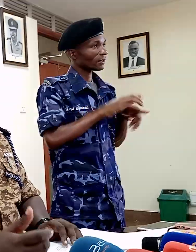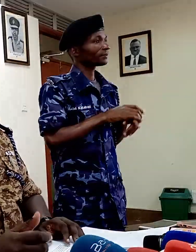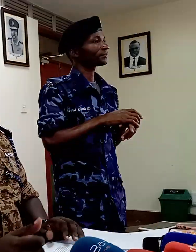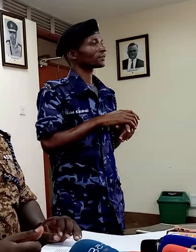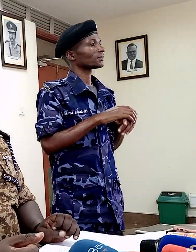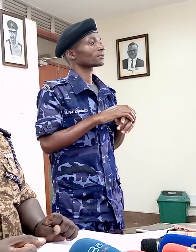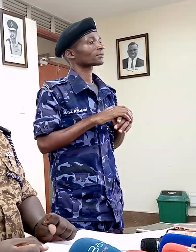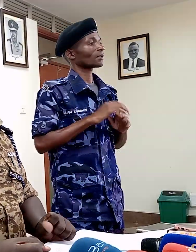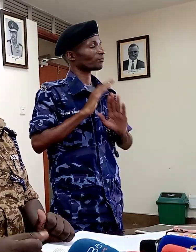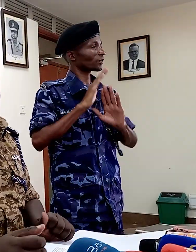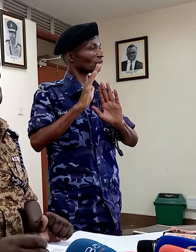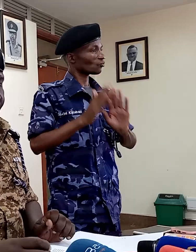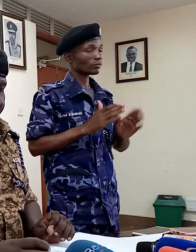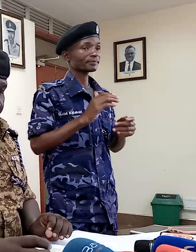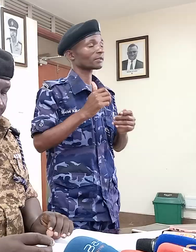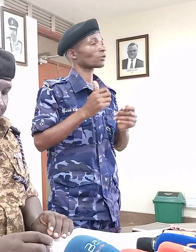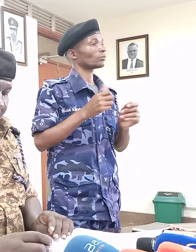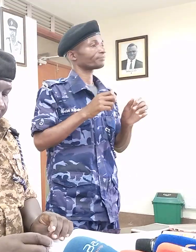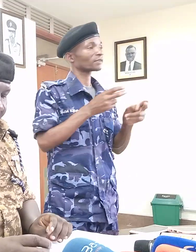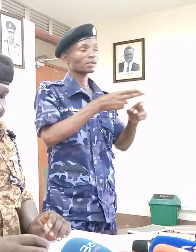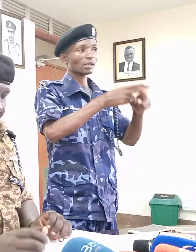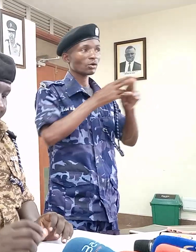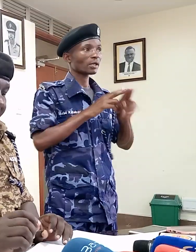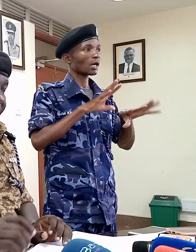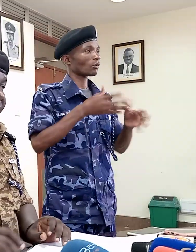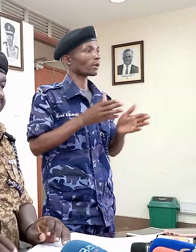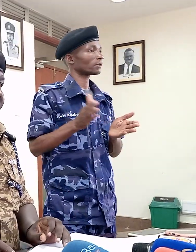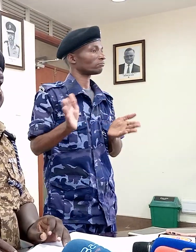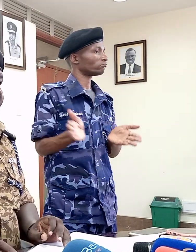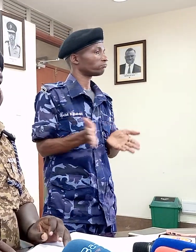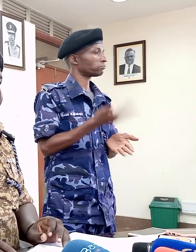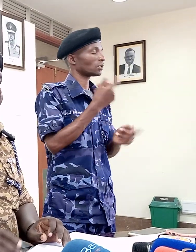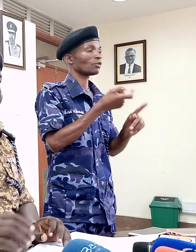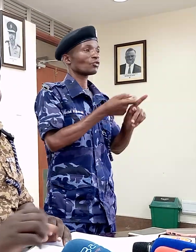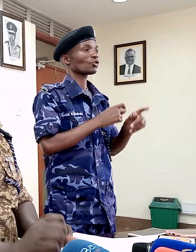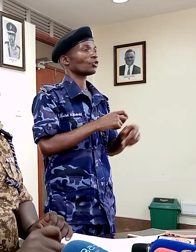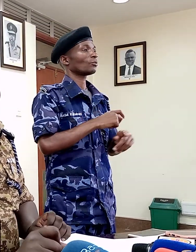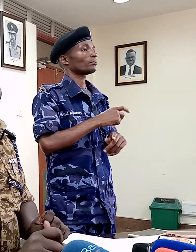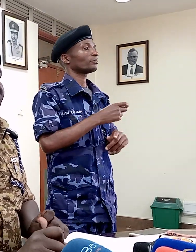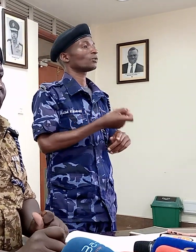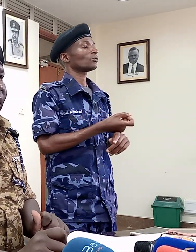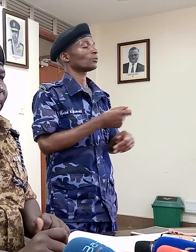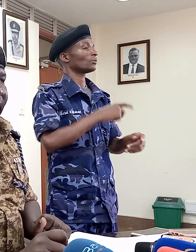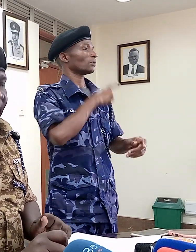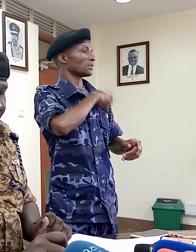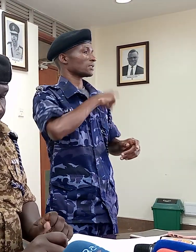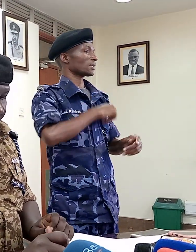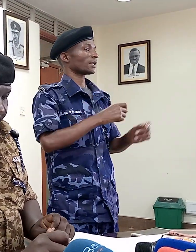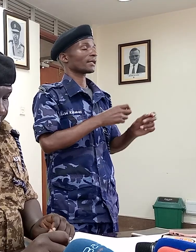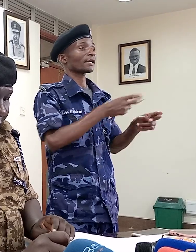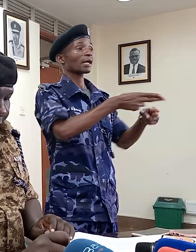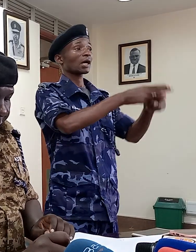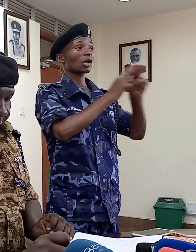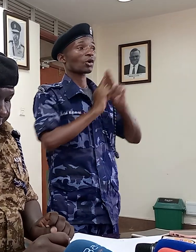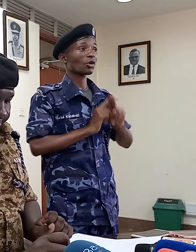how to trade it off for a salary loan at Stanbic Bank, that is William Street branch,